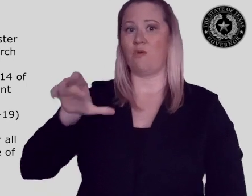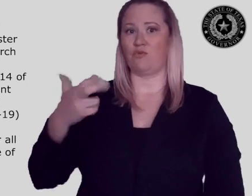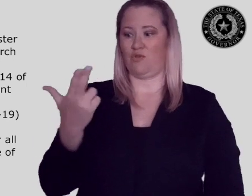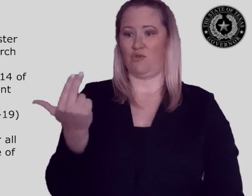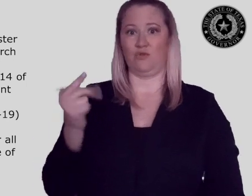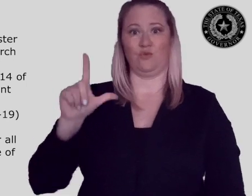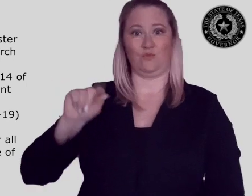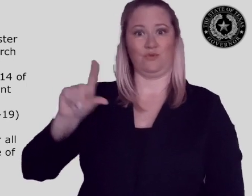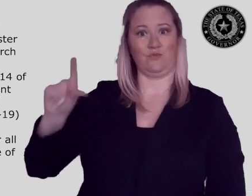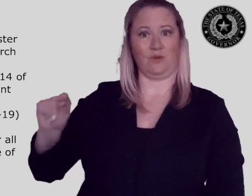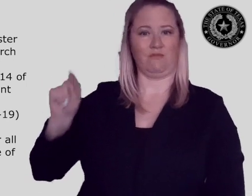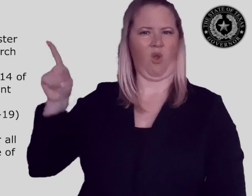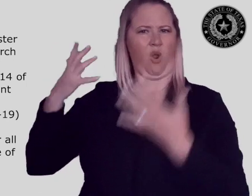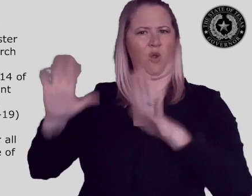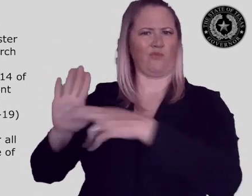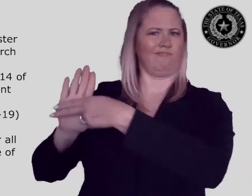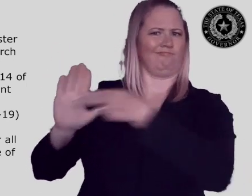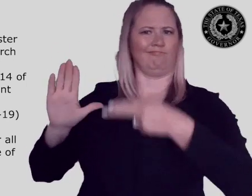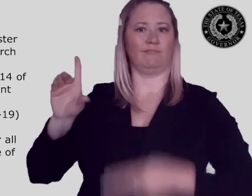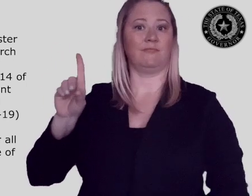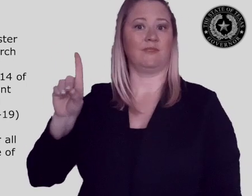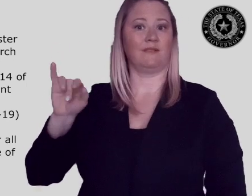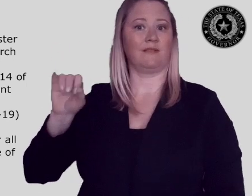2020, certifying under Section